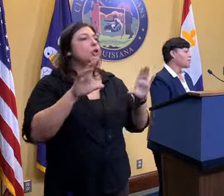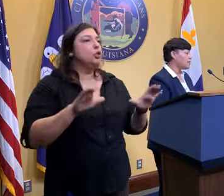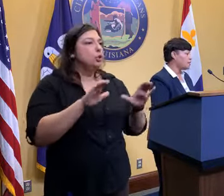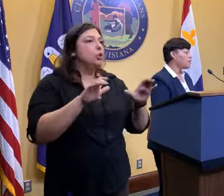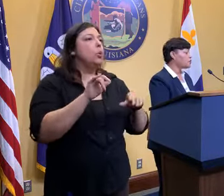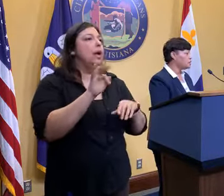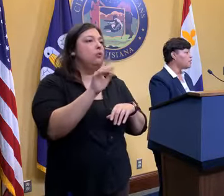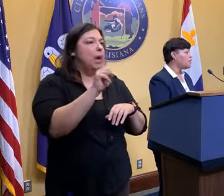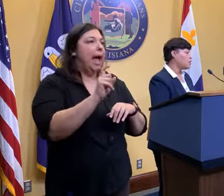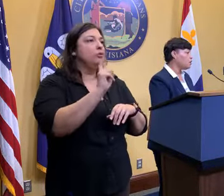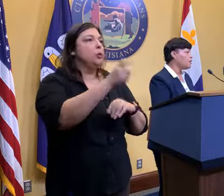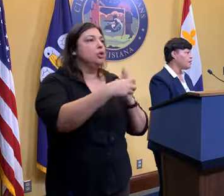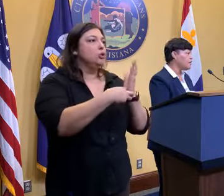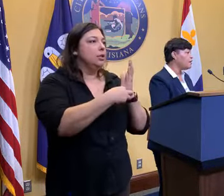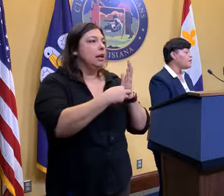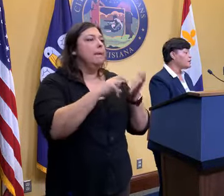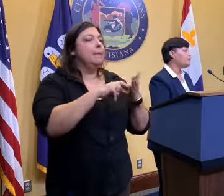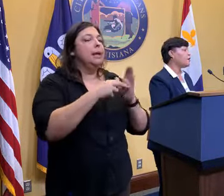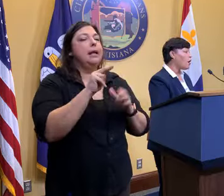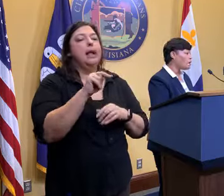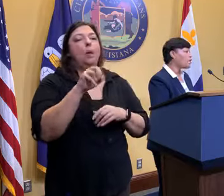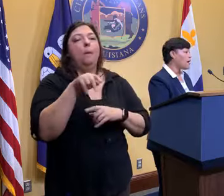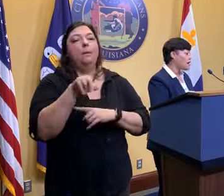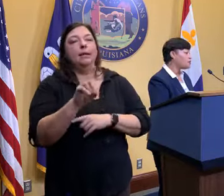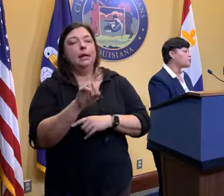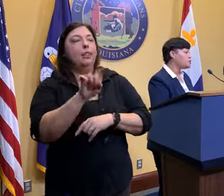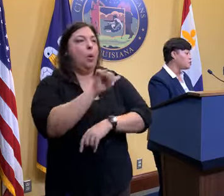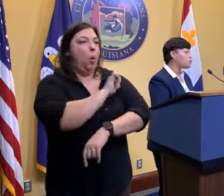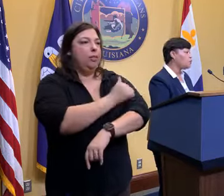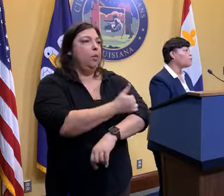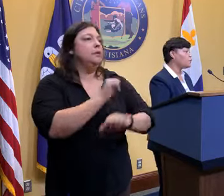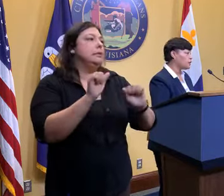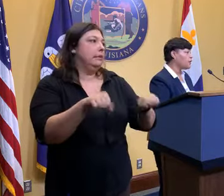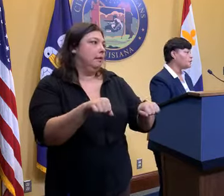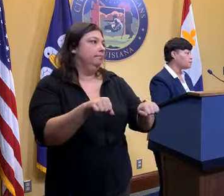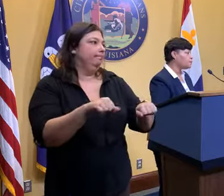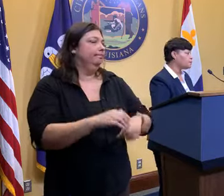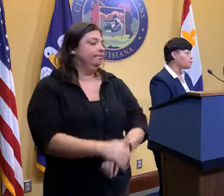a citation, meaning NOPD, that they're authorized to do so